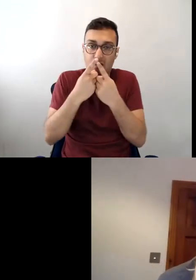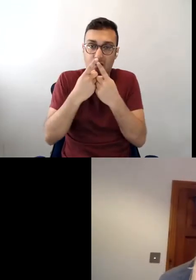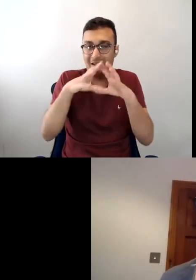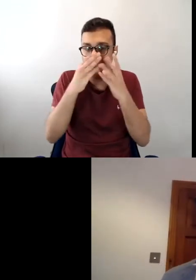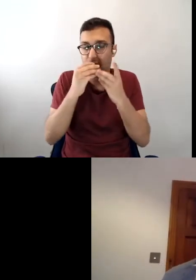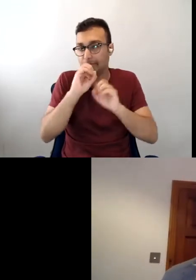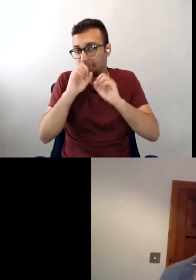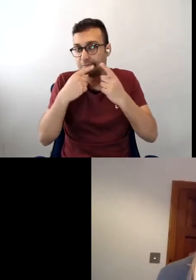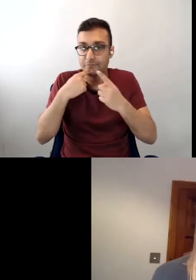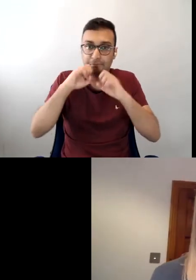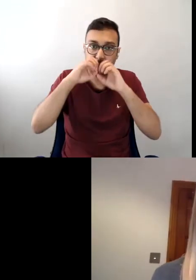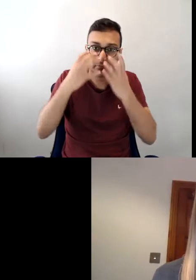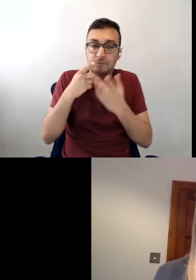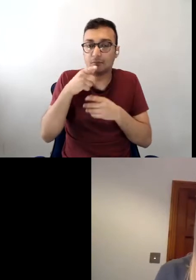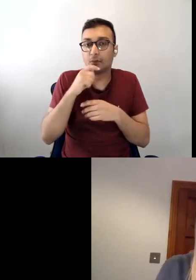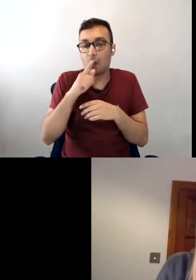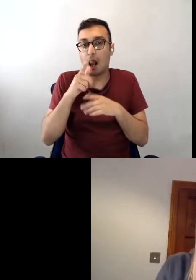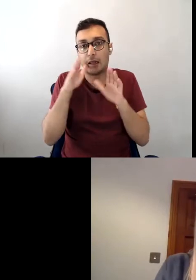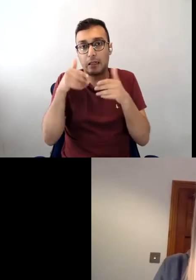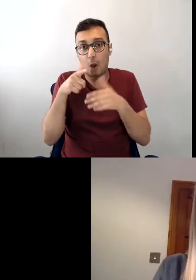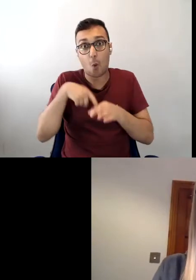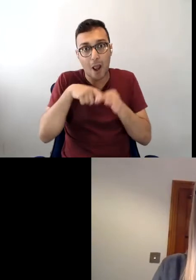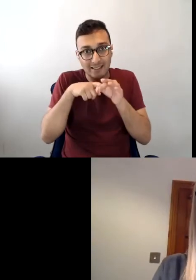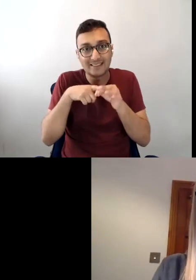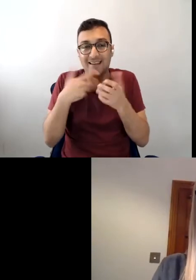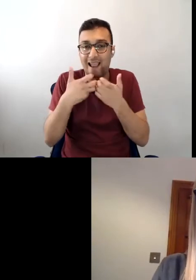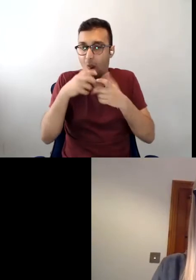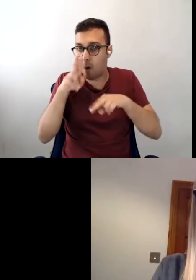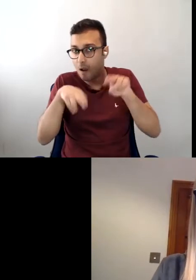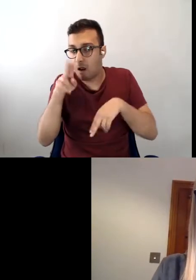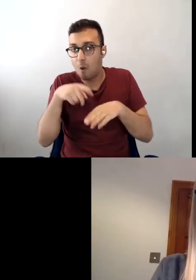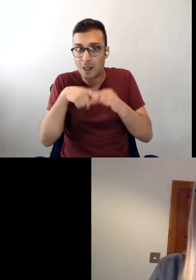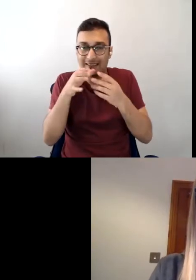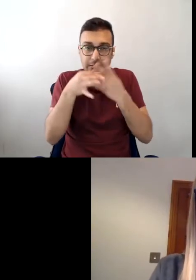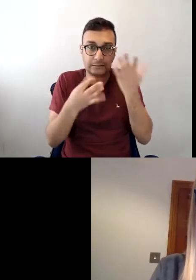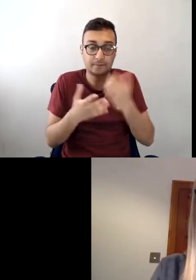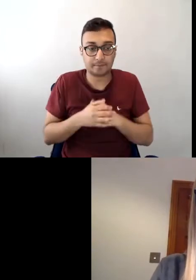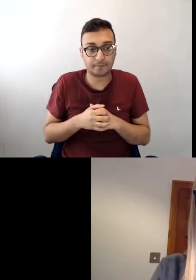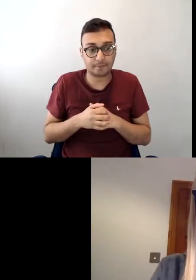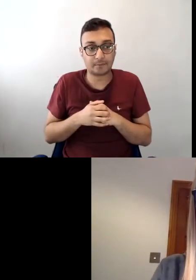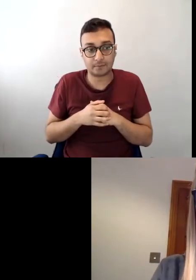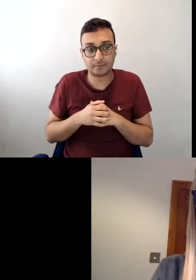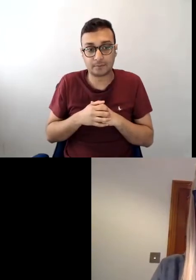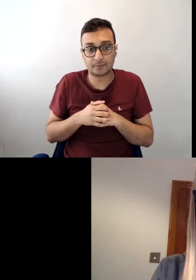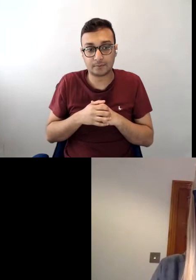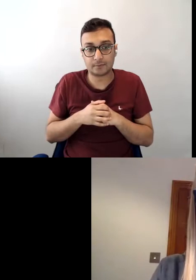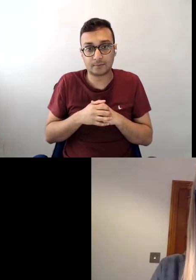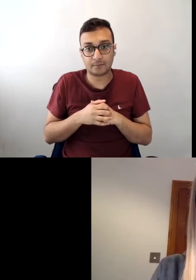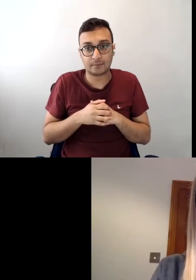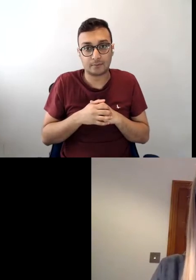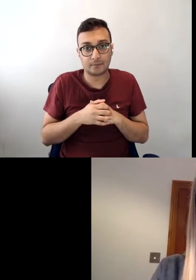accessibility and quality. And also now we have already